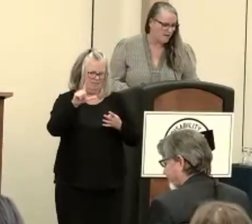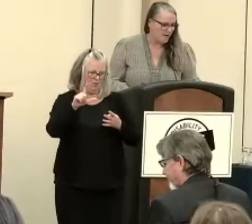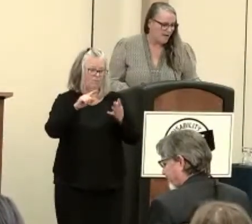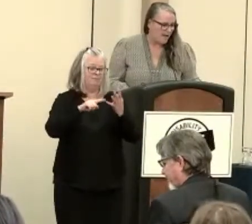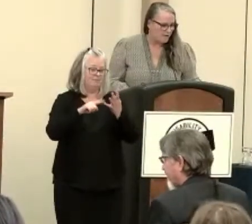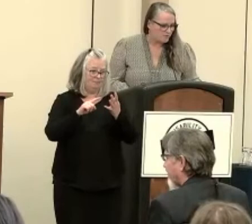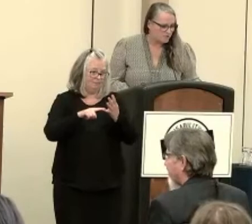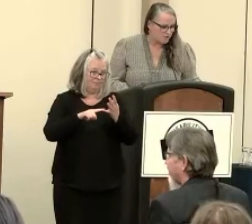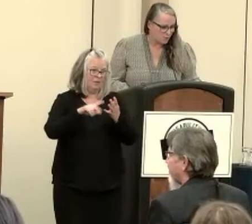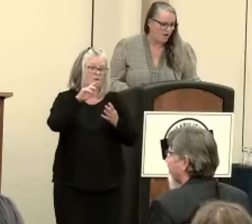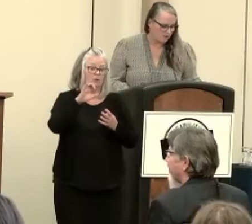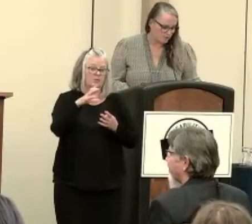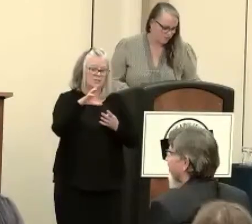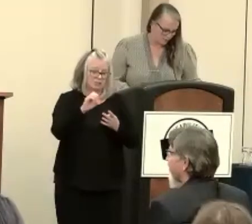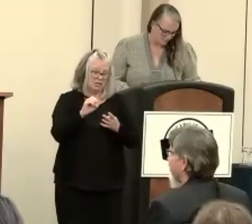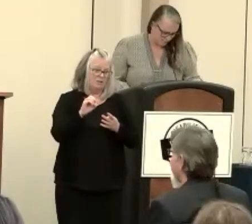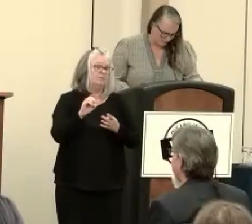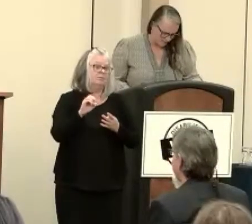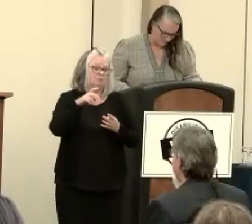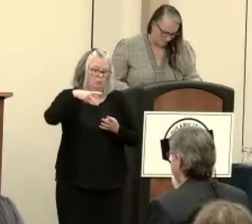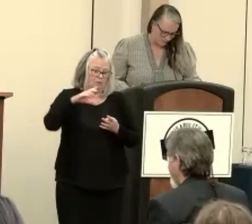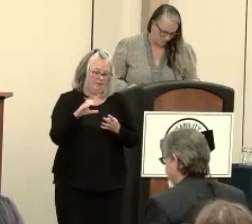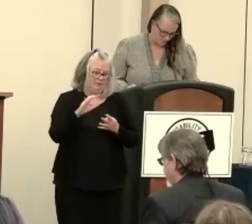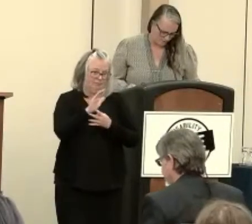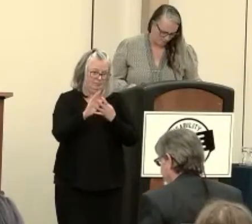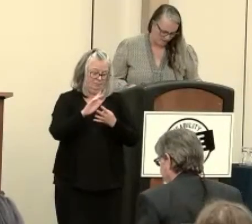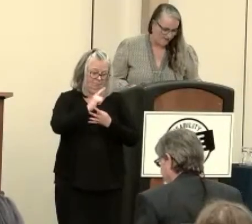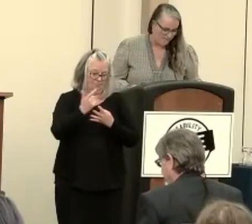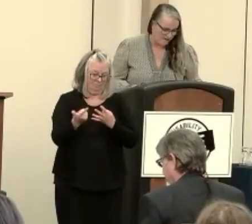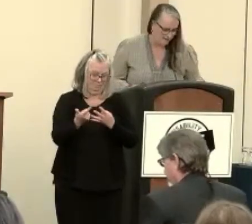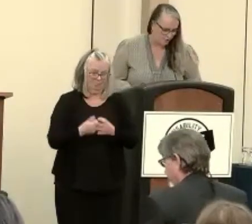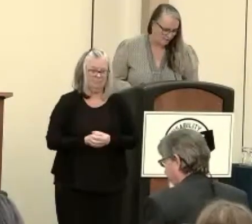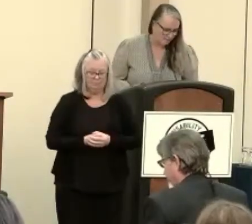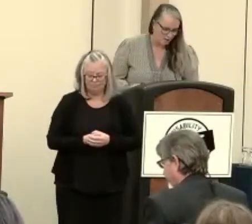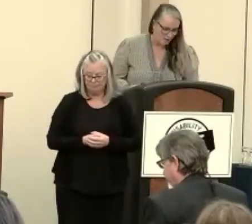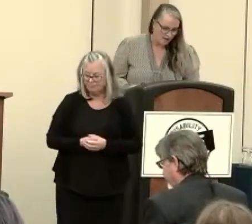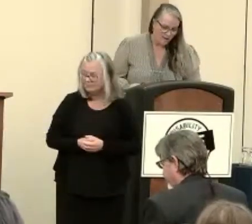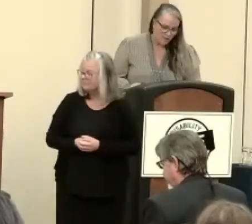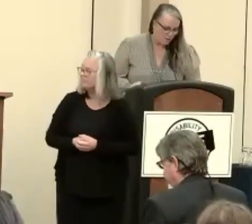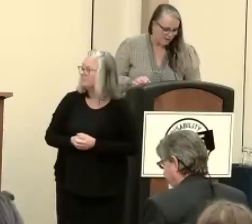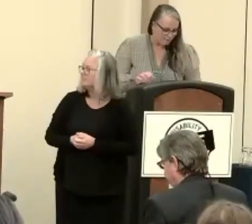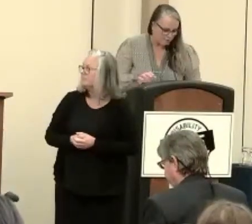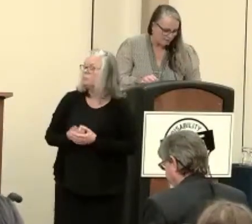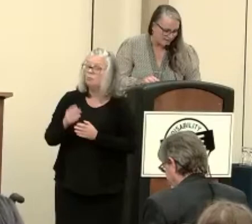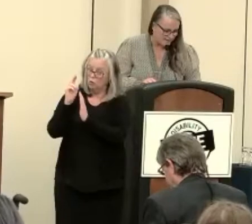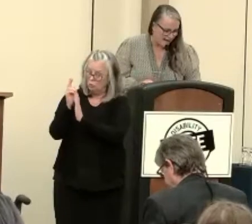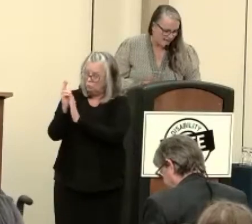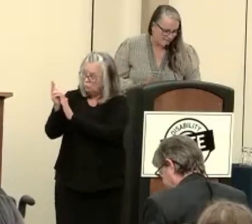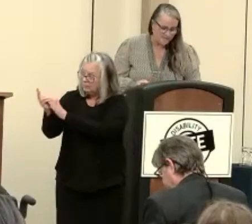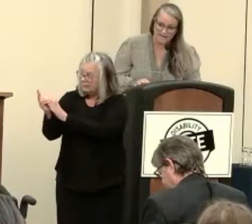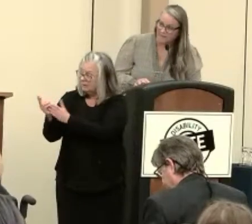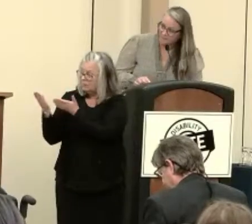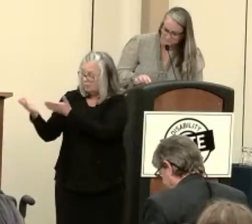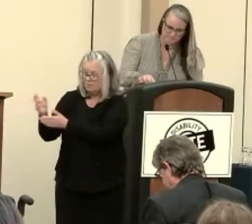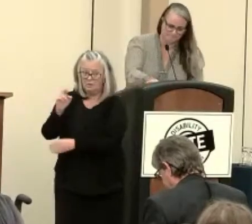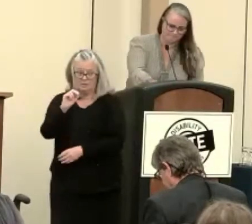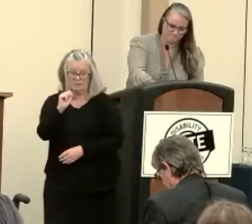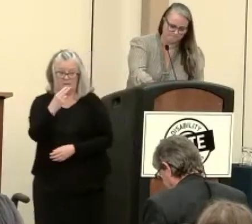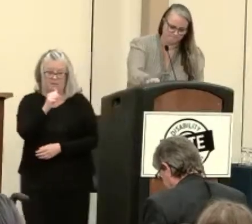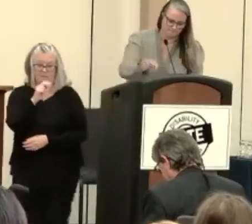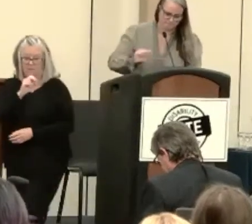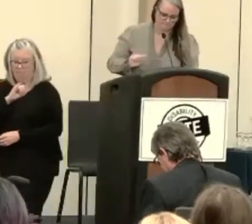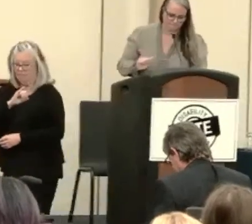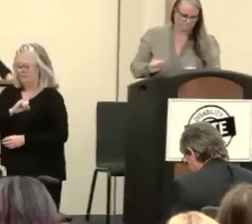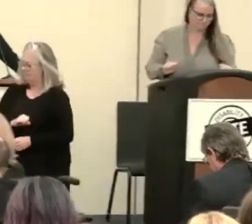Party, and Rochelle Squires from the Progressive Conservative Party of Manitoba. You have 2 minutes, Hanny Fontaine.